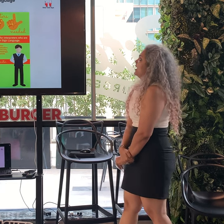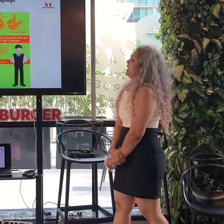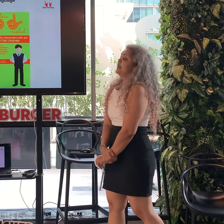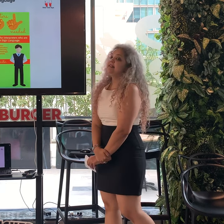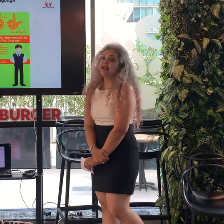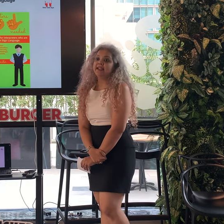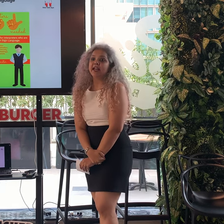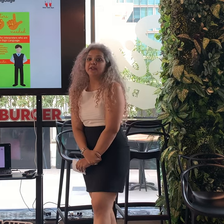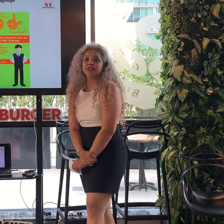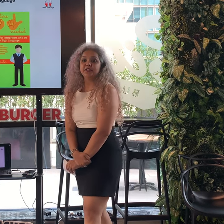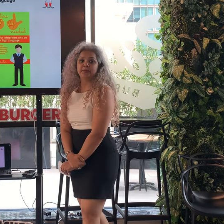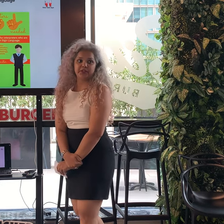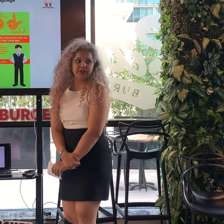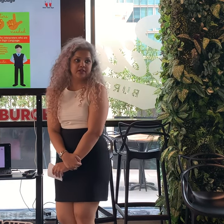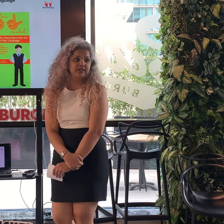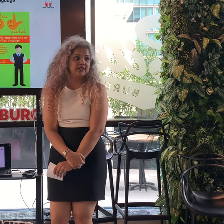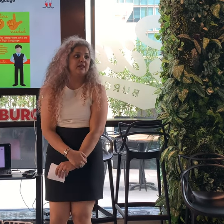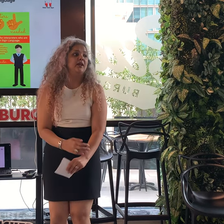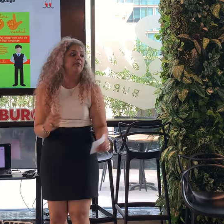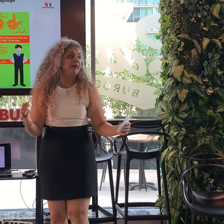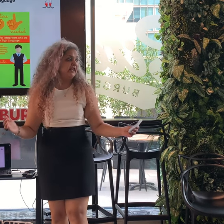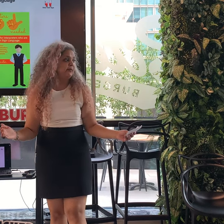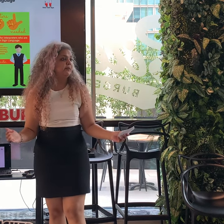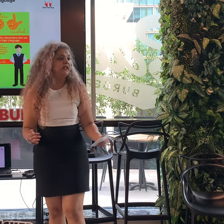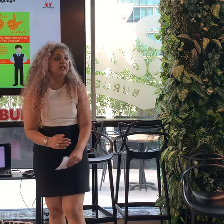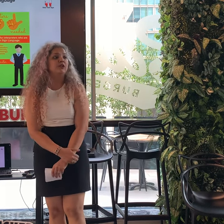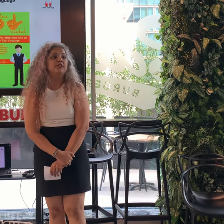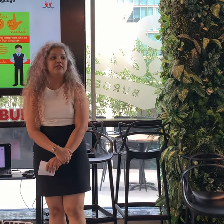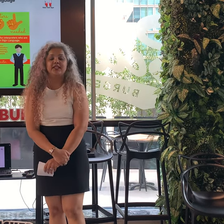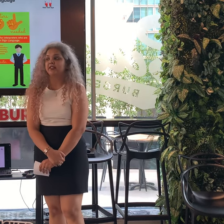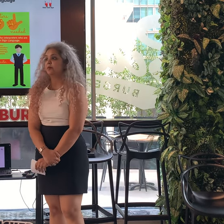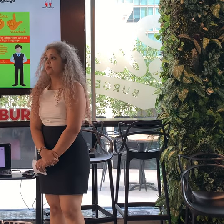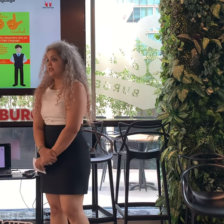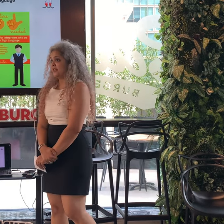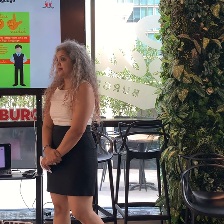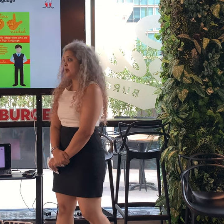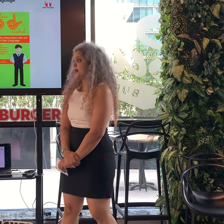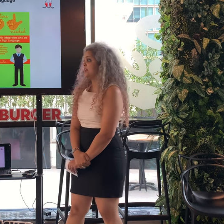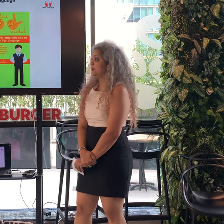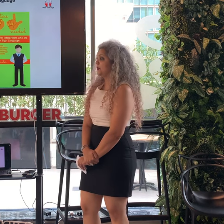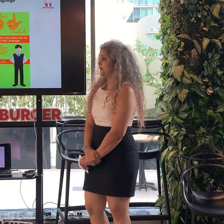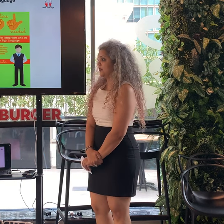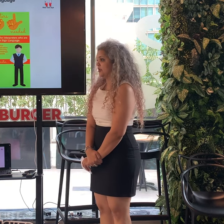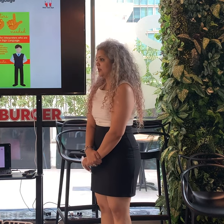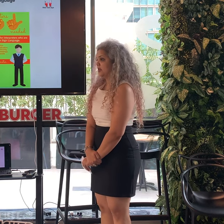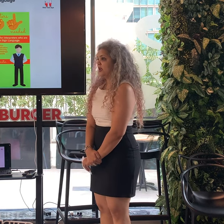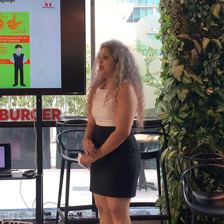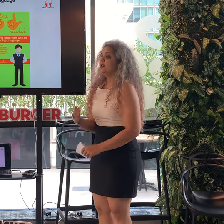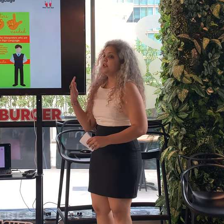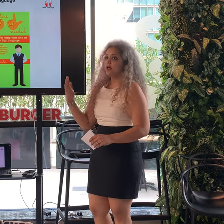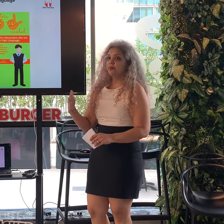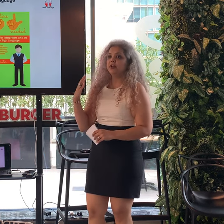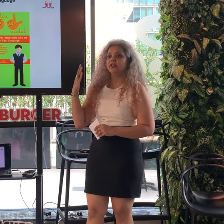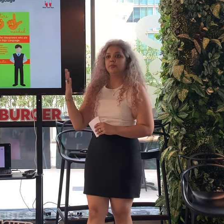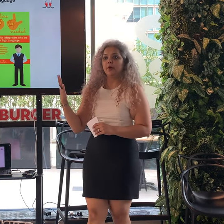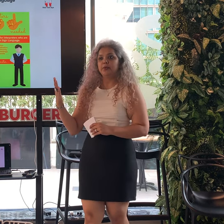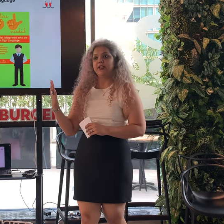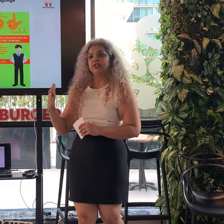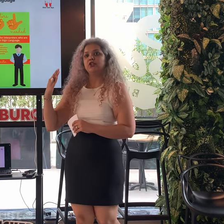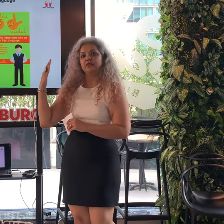Sign language interpreter. Many people can also take this up as a profession. The population of